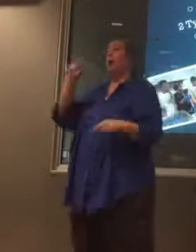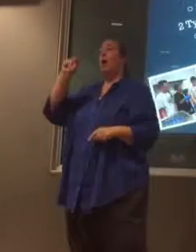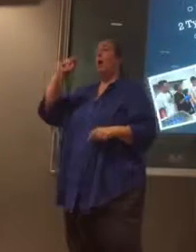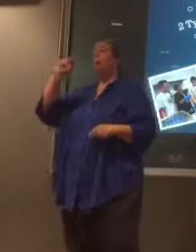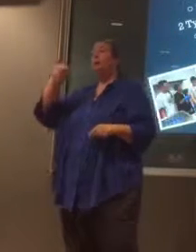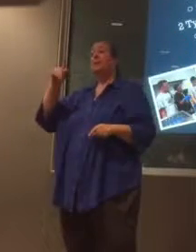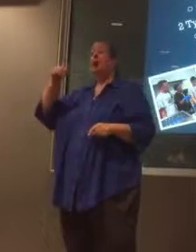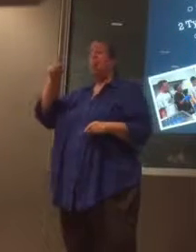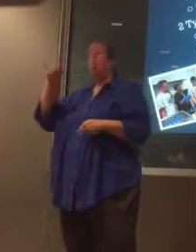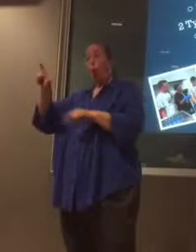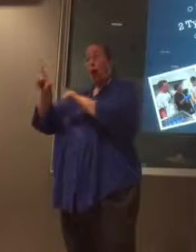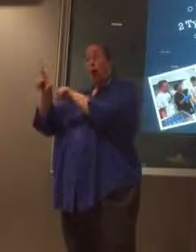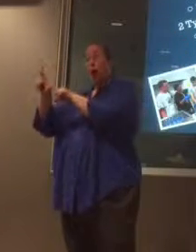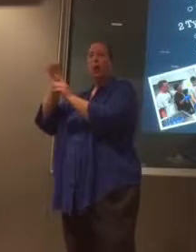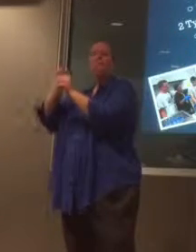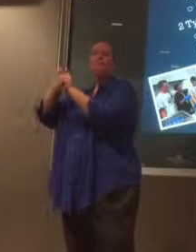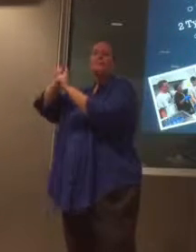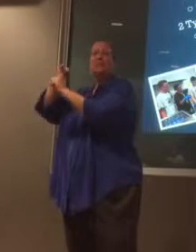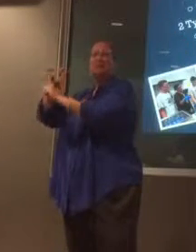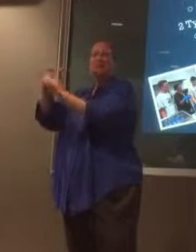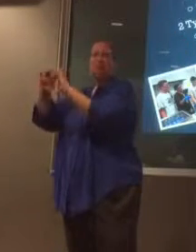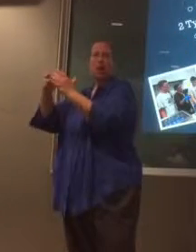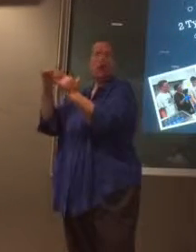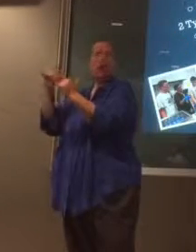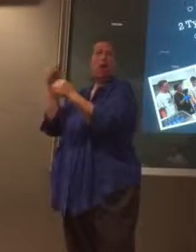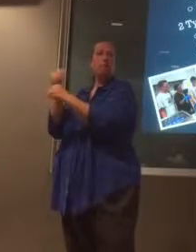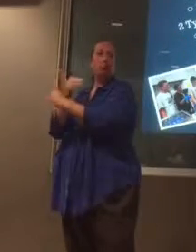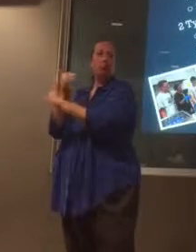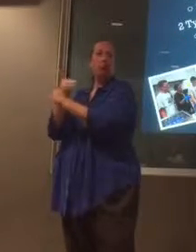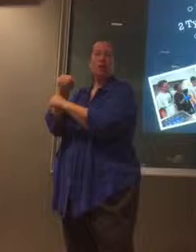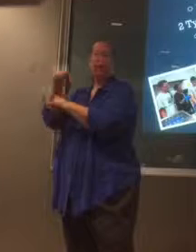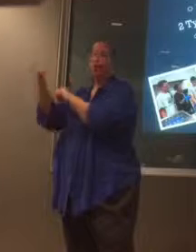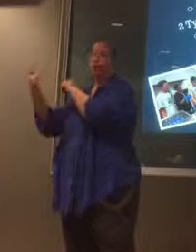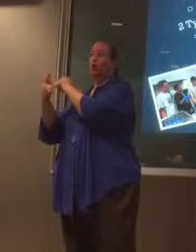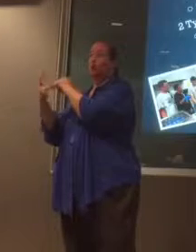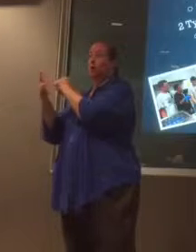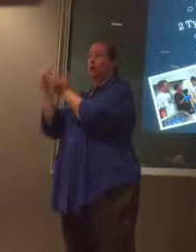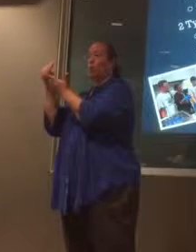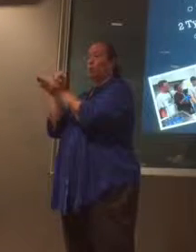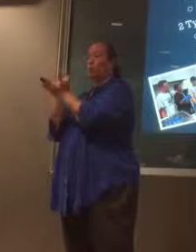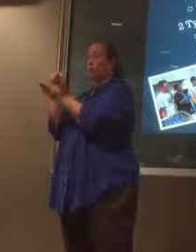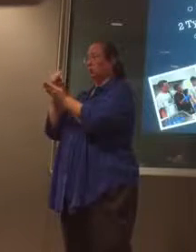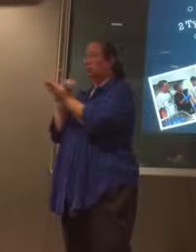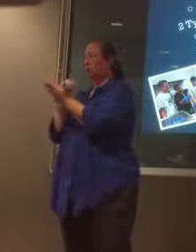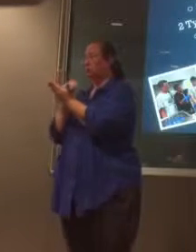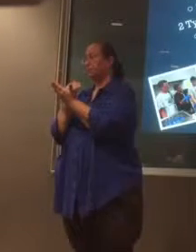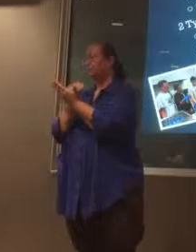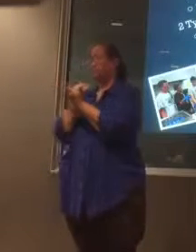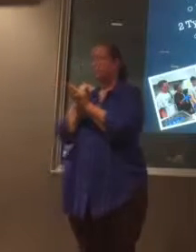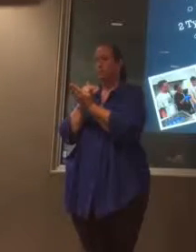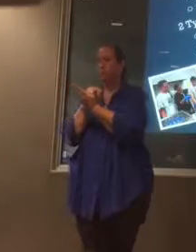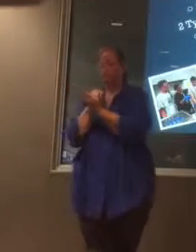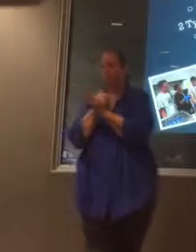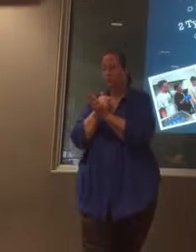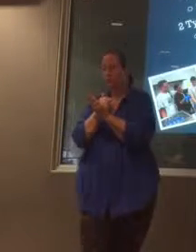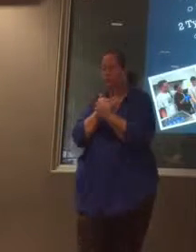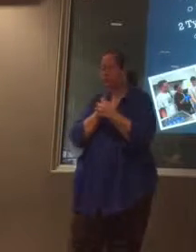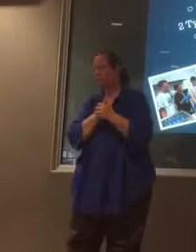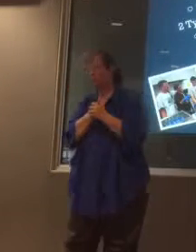captioning happens mostly within the classrooms. And Typewell could be used with just some of the